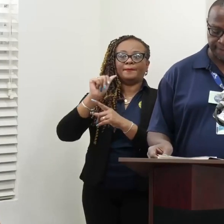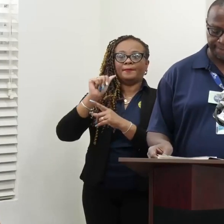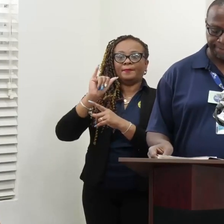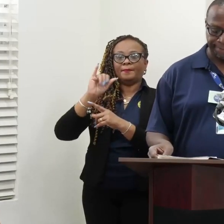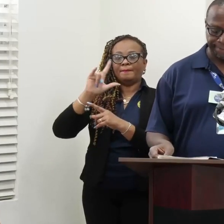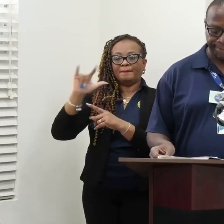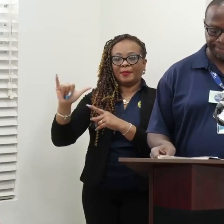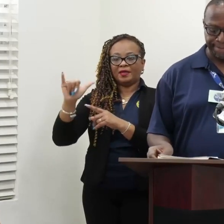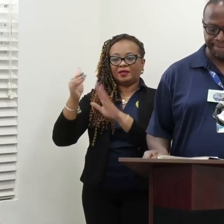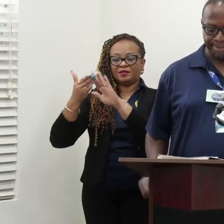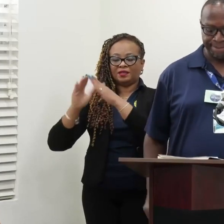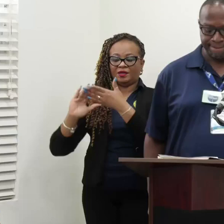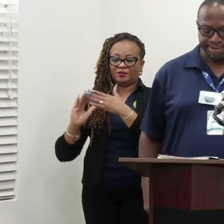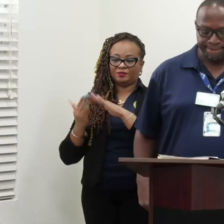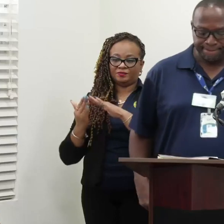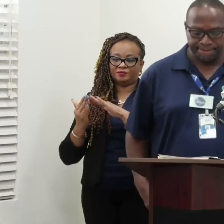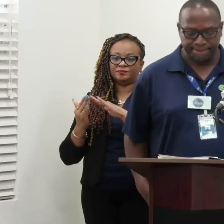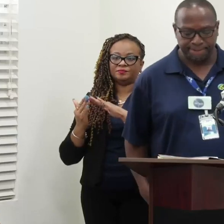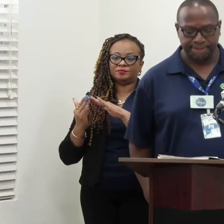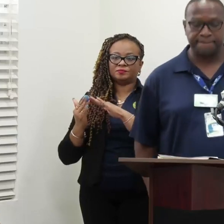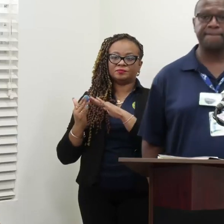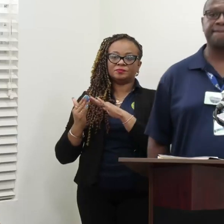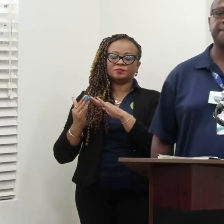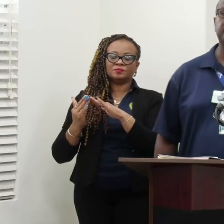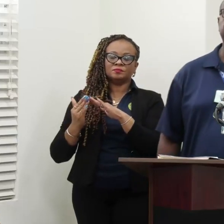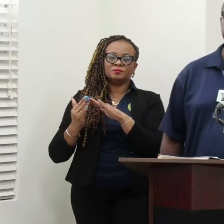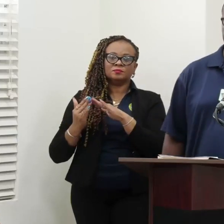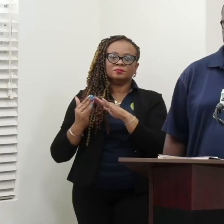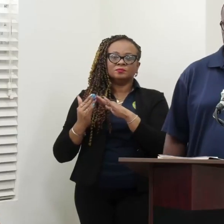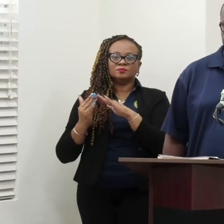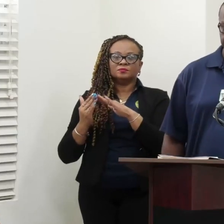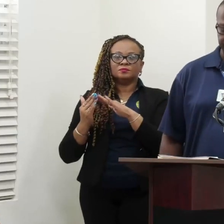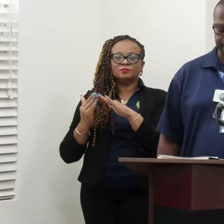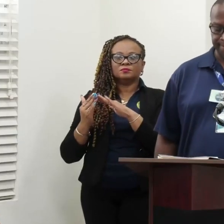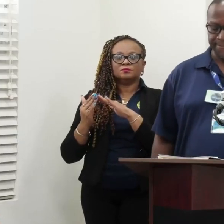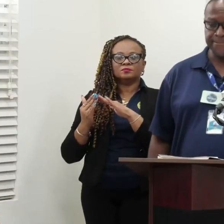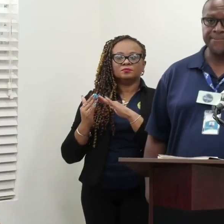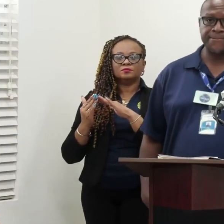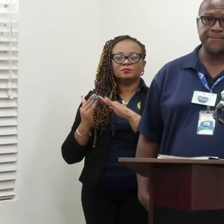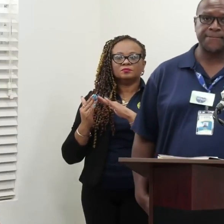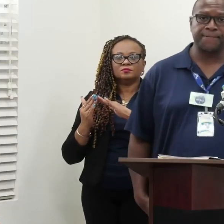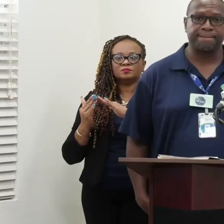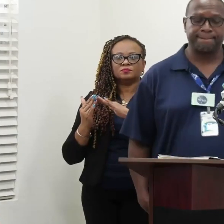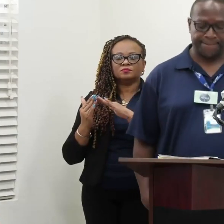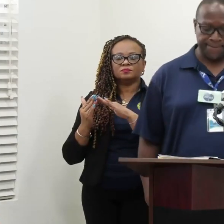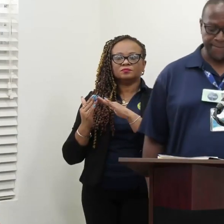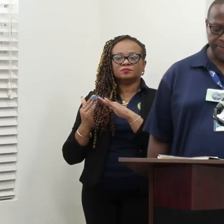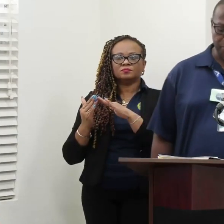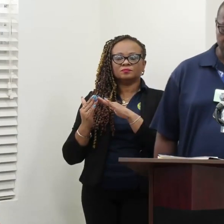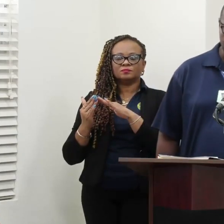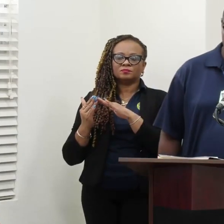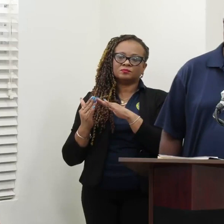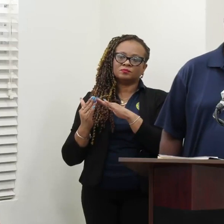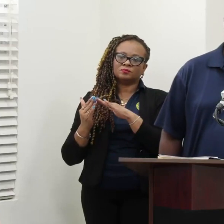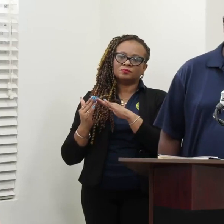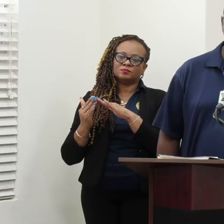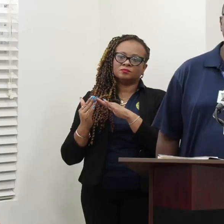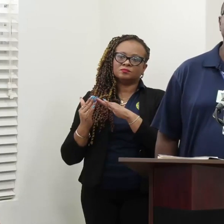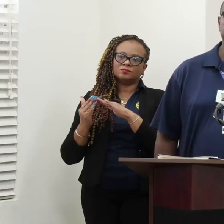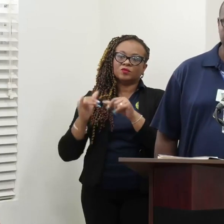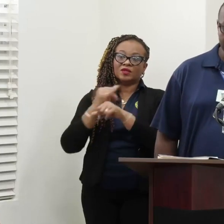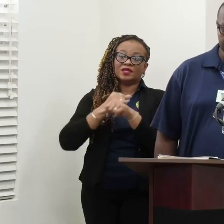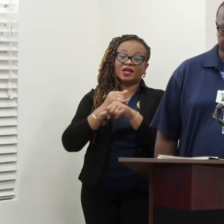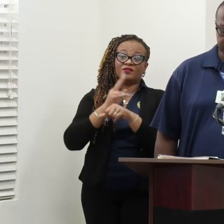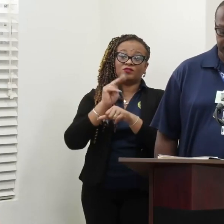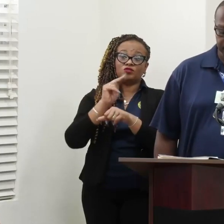Bimini, il y a une lumière depuis 10 heures matin, seulement Bailey Town pas gain. On the island